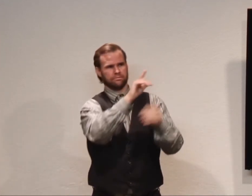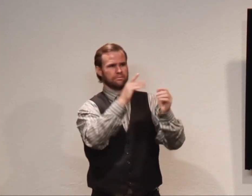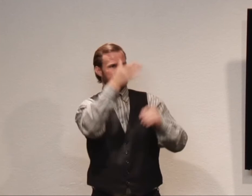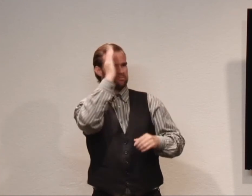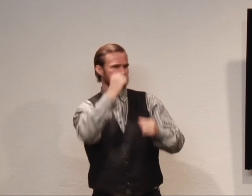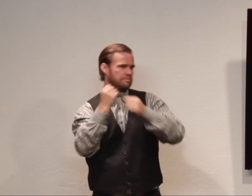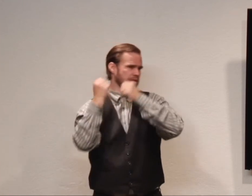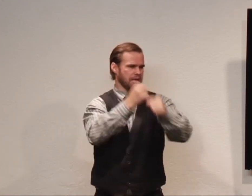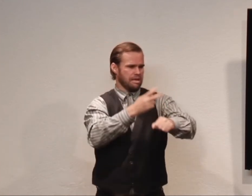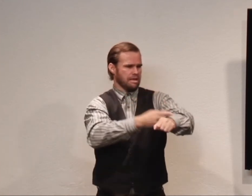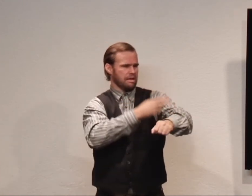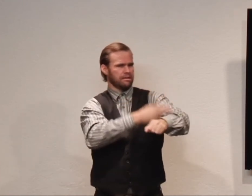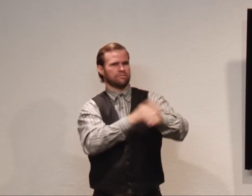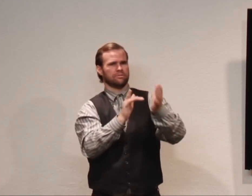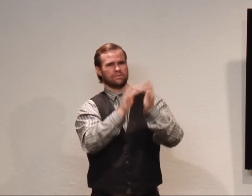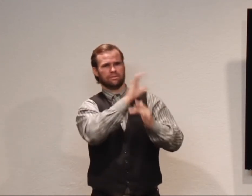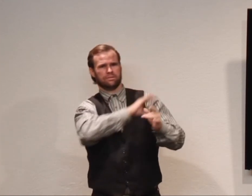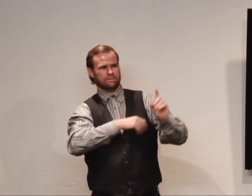are its temple.